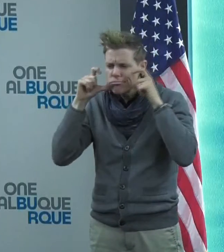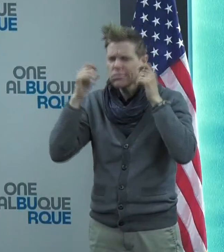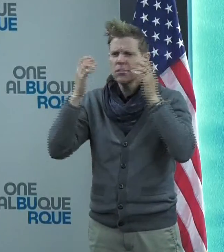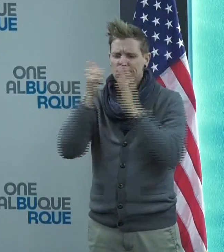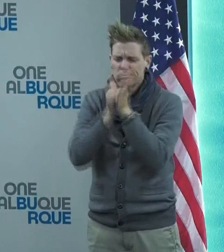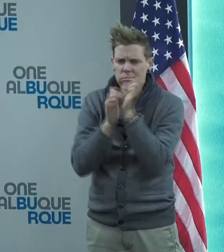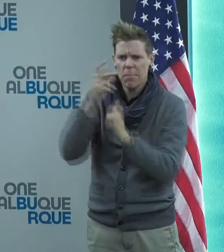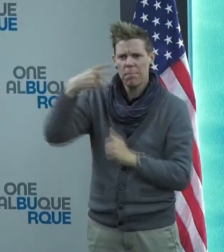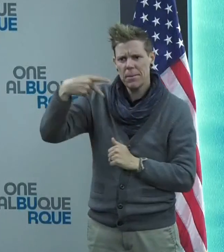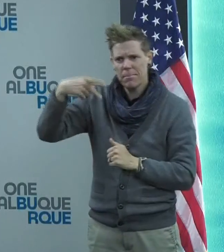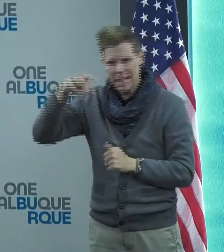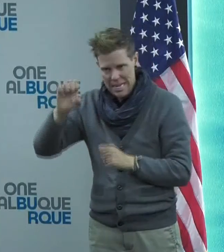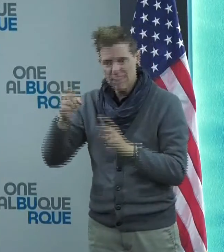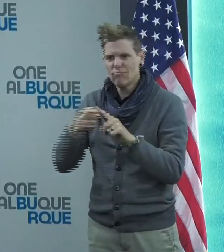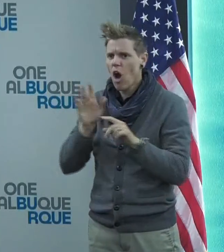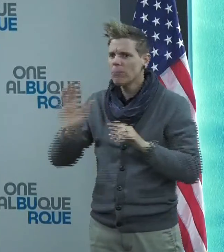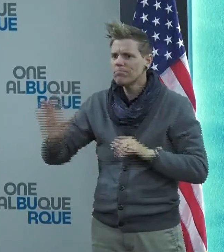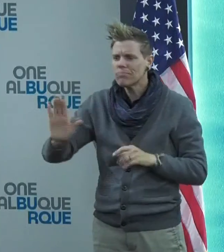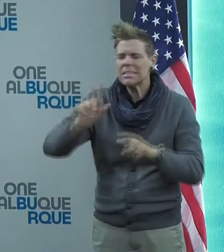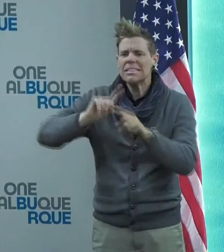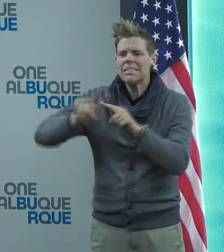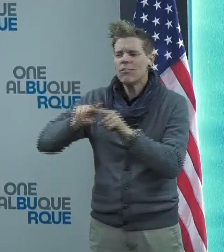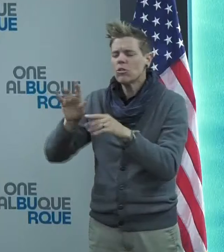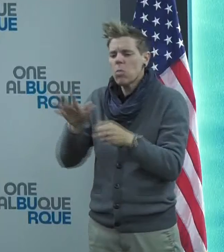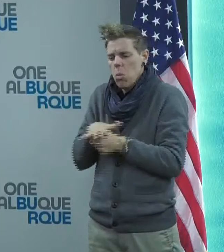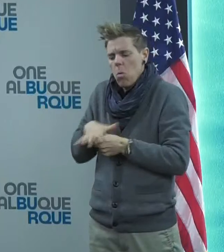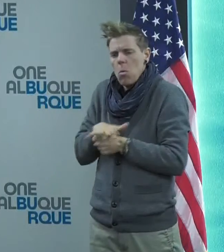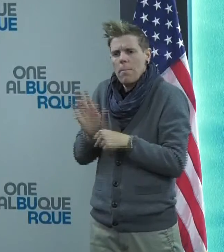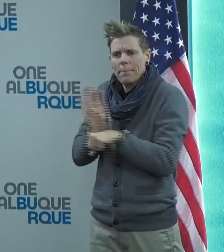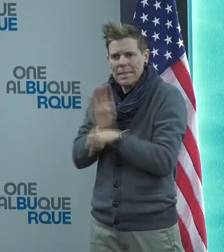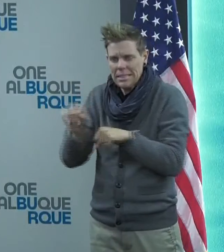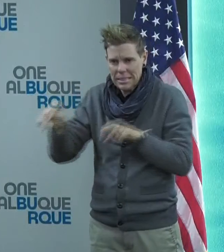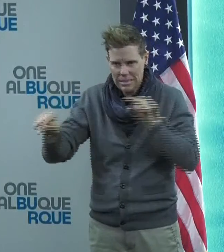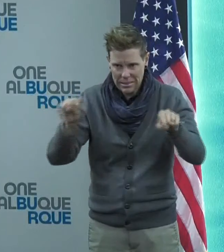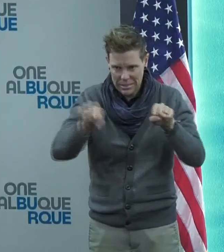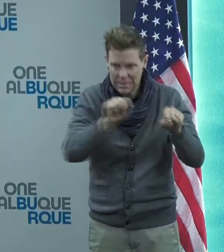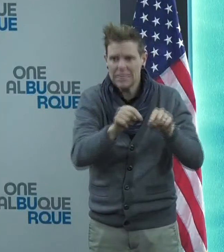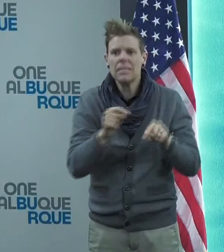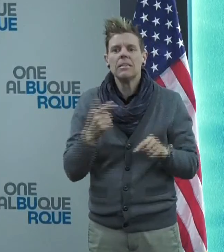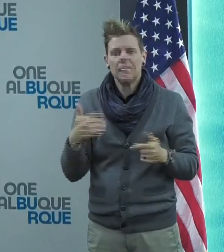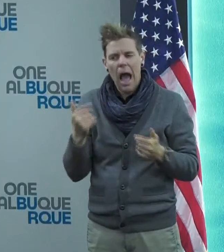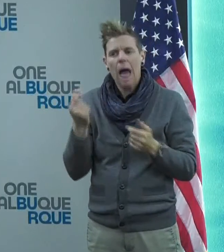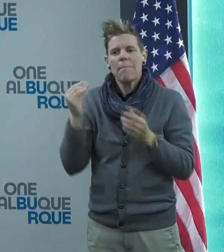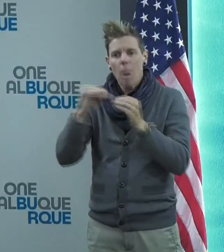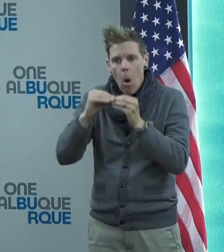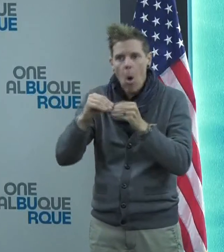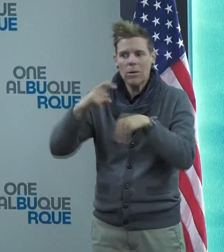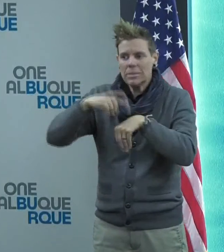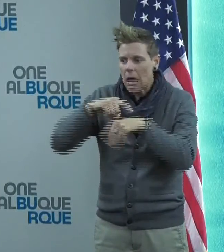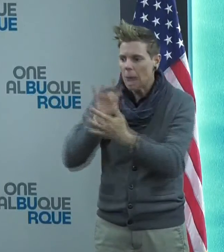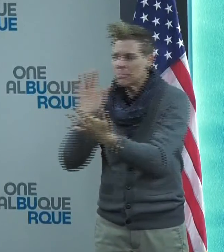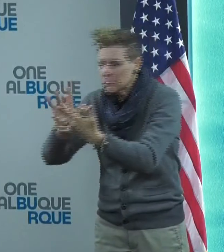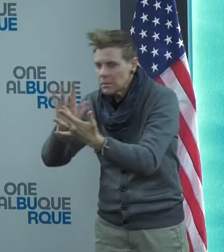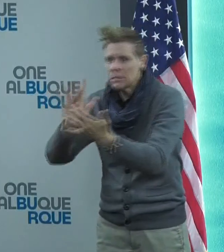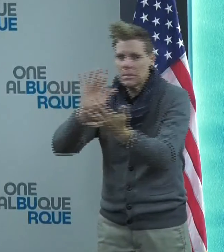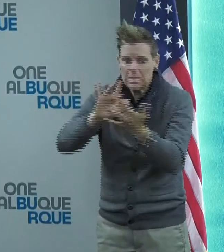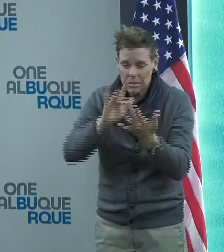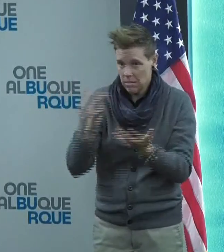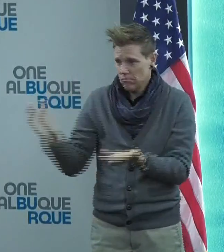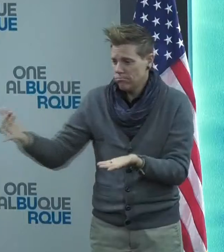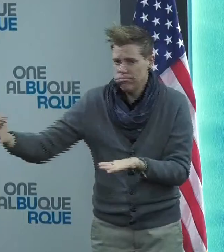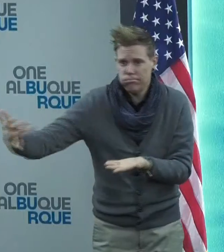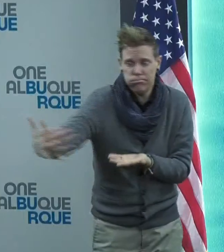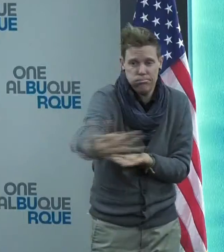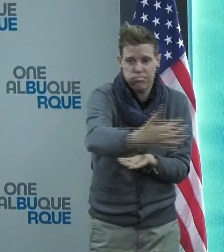vendors, which is really helping them out a lot. Obviously, it took a little longer than we wanted it to because of that, but there is an upside in that we're actually helping